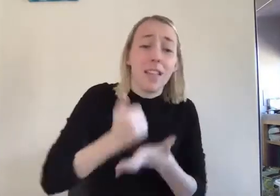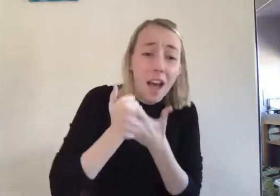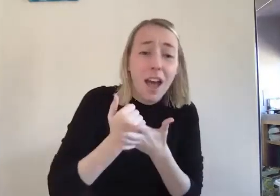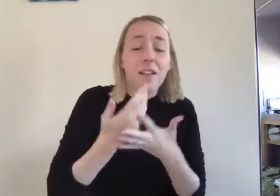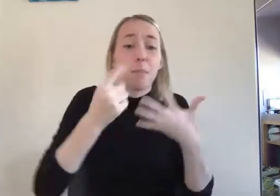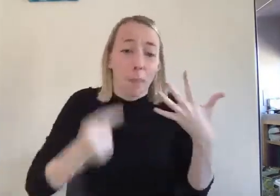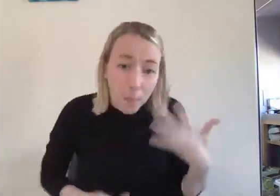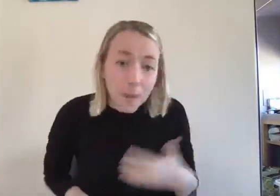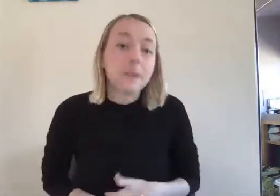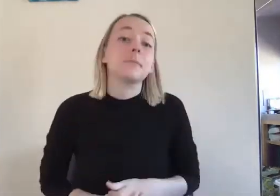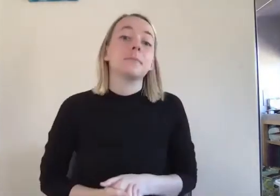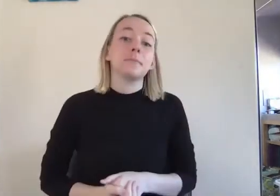wrong. And